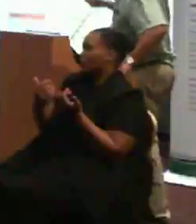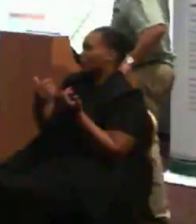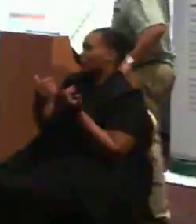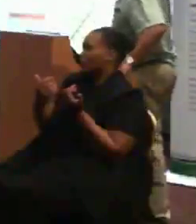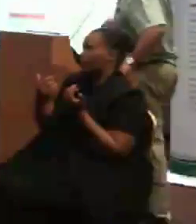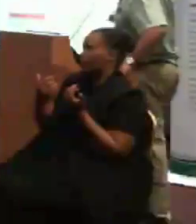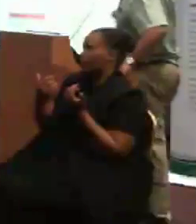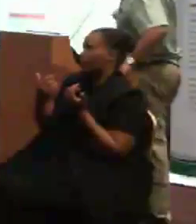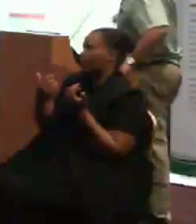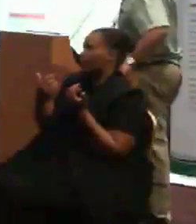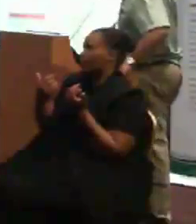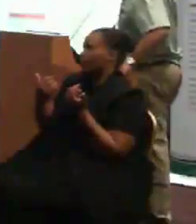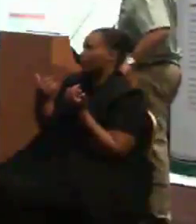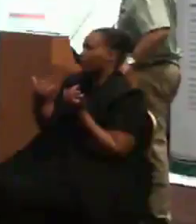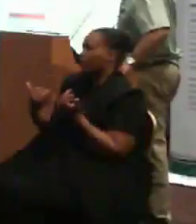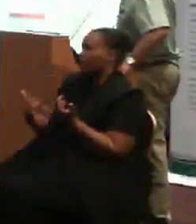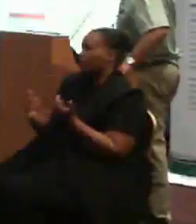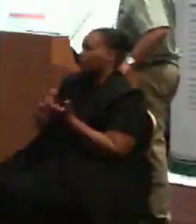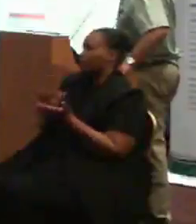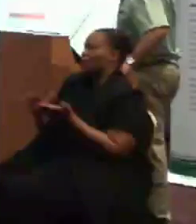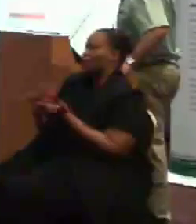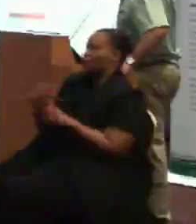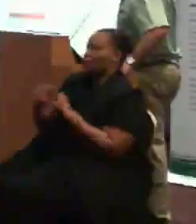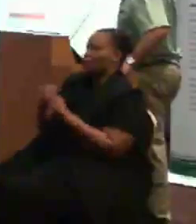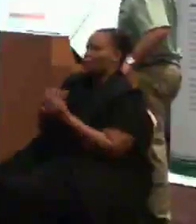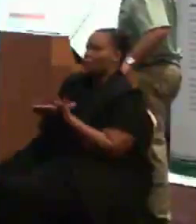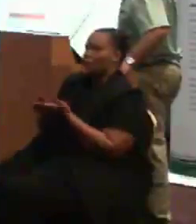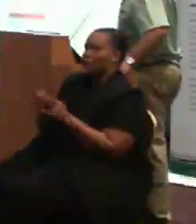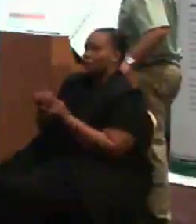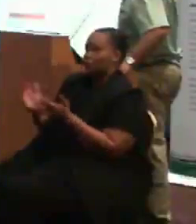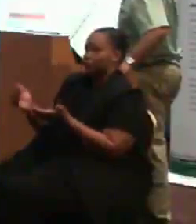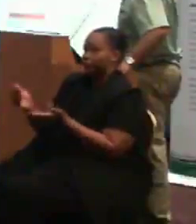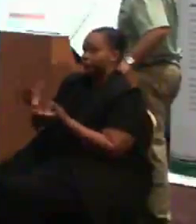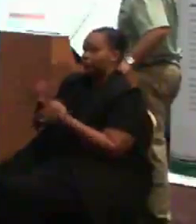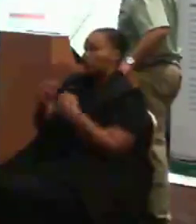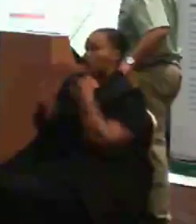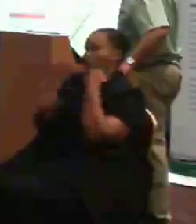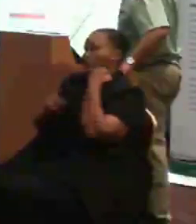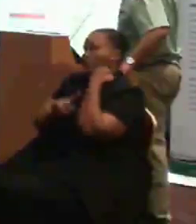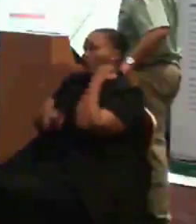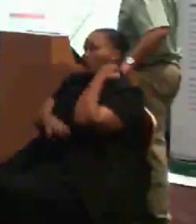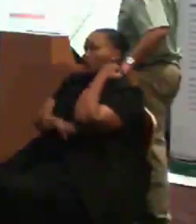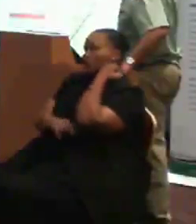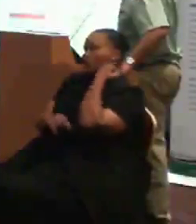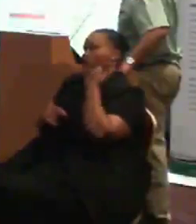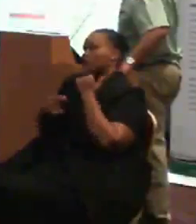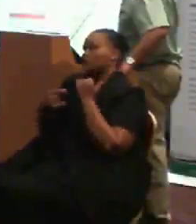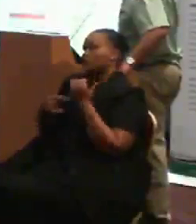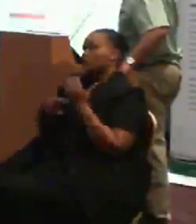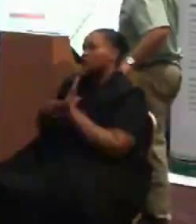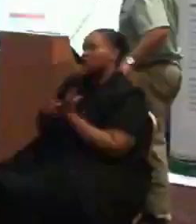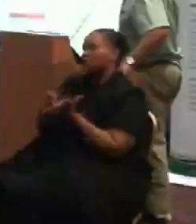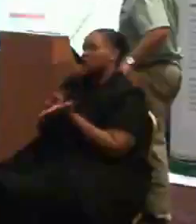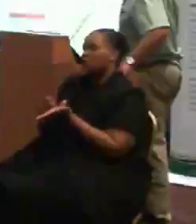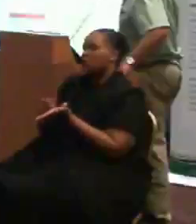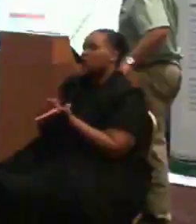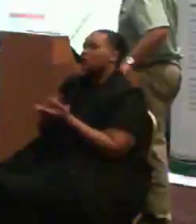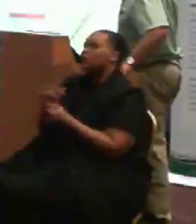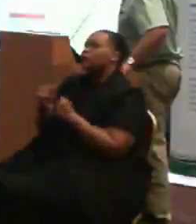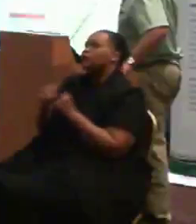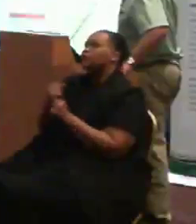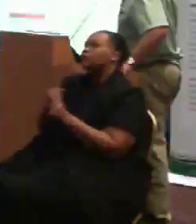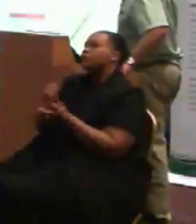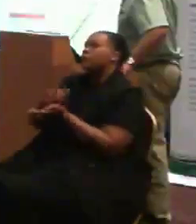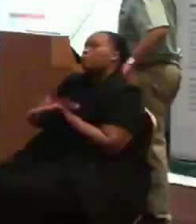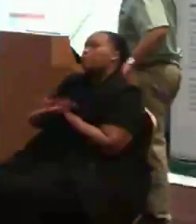cumulative and not on base year, but the last one stated that it will only be calculated on the base year. So we want